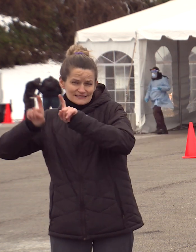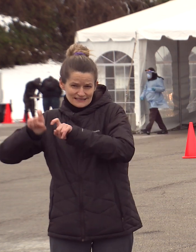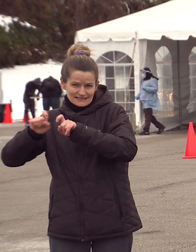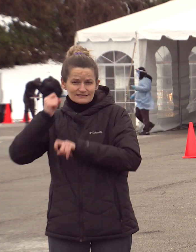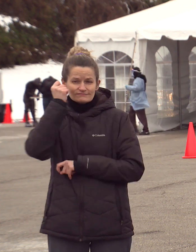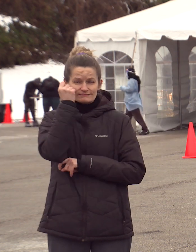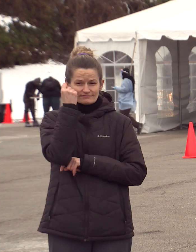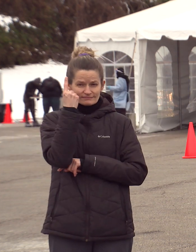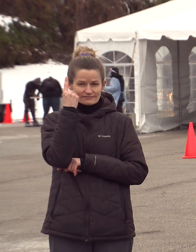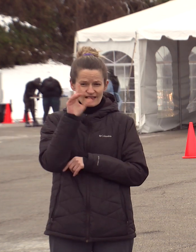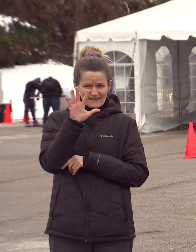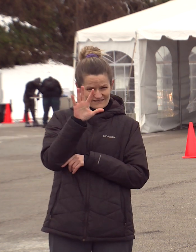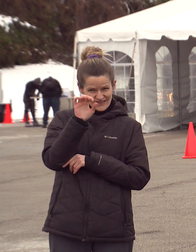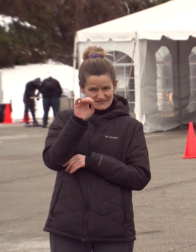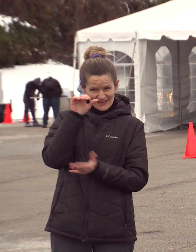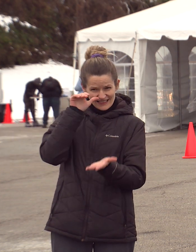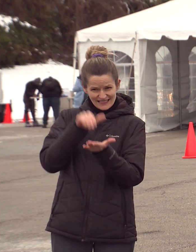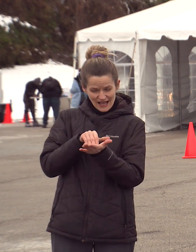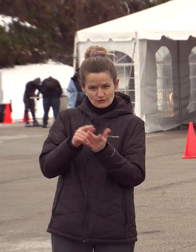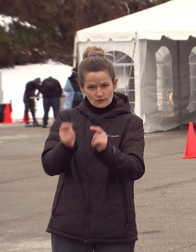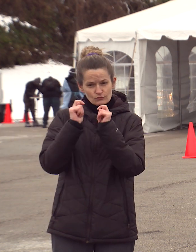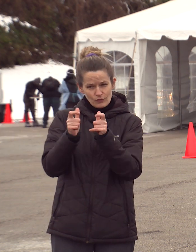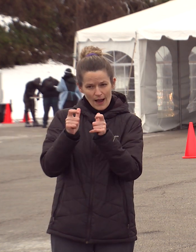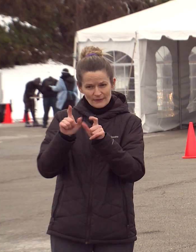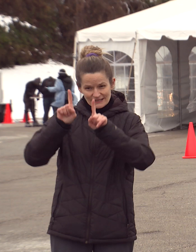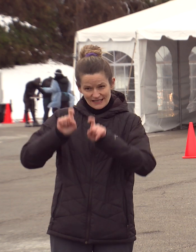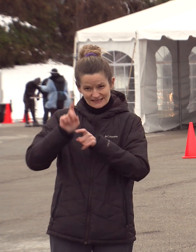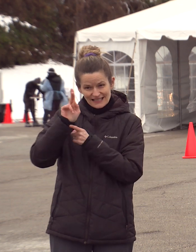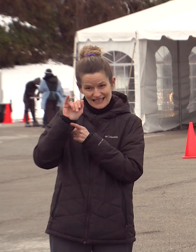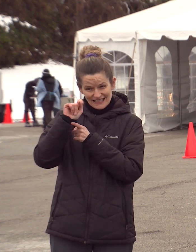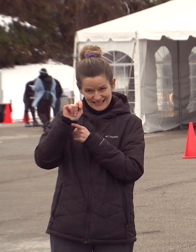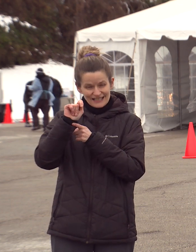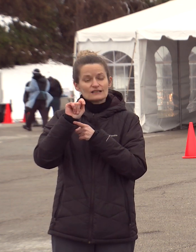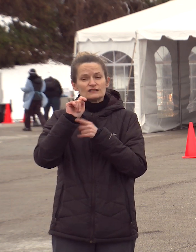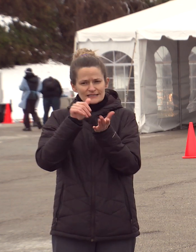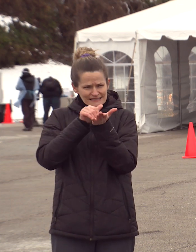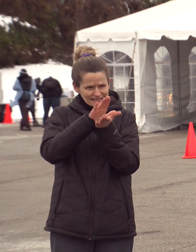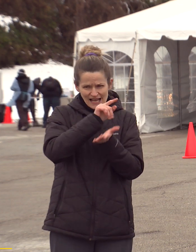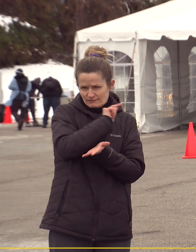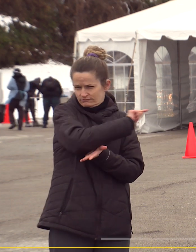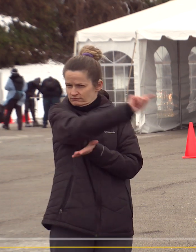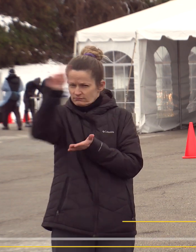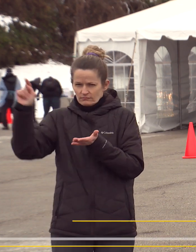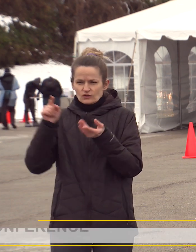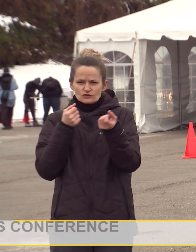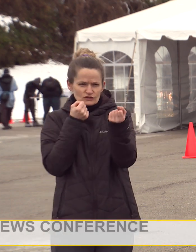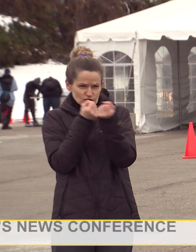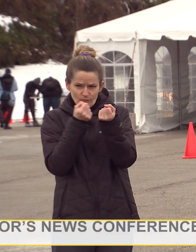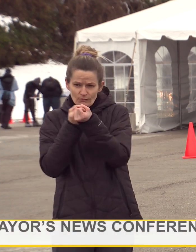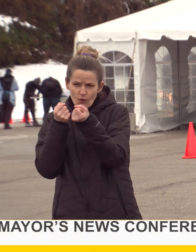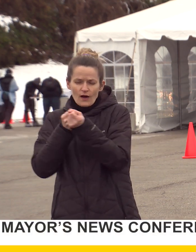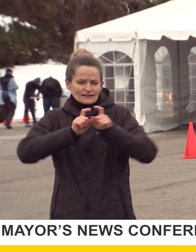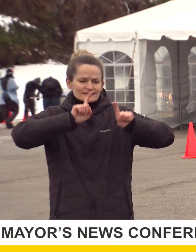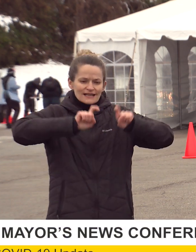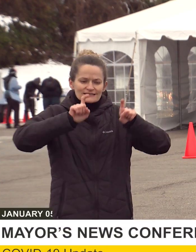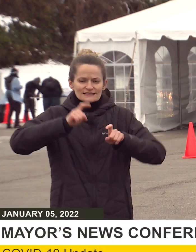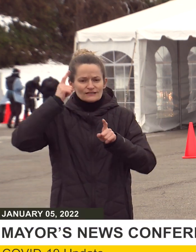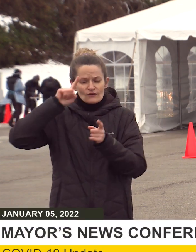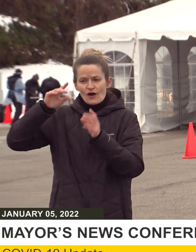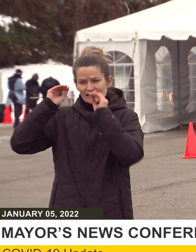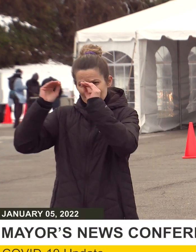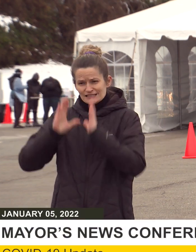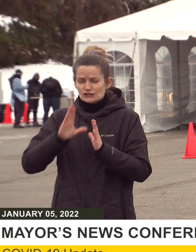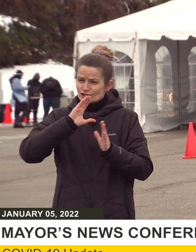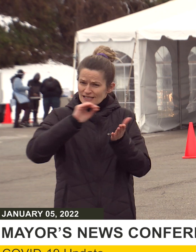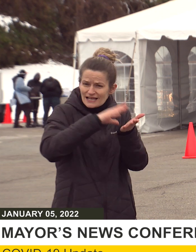50,000 rapid test kits to support testing of our students, teachers, and staff, and 80,000 N95 masks to our